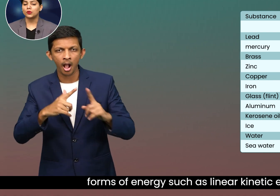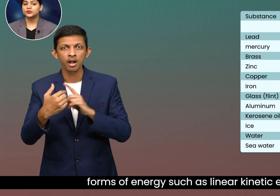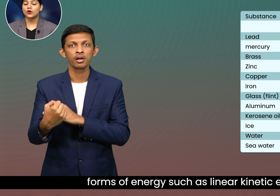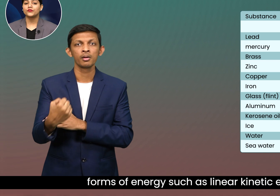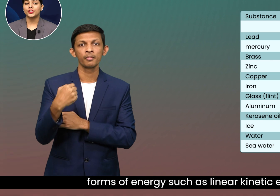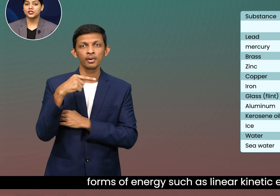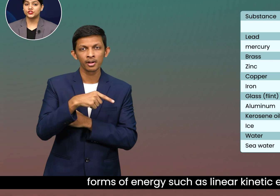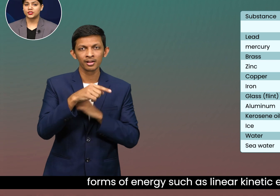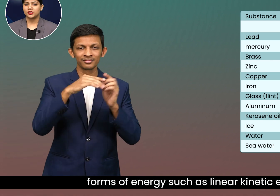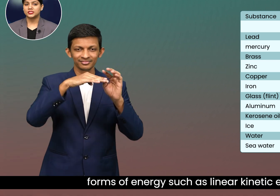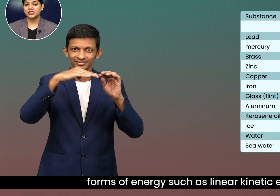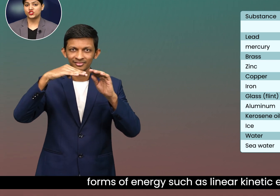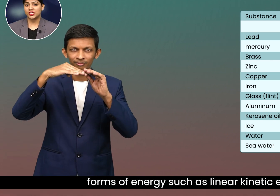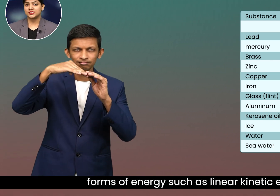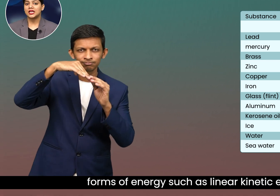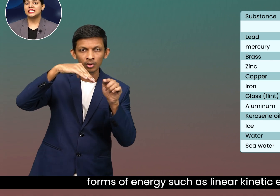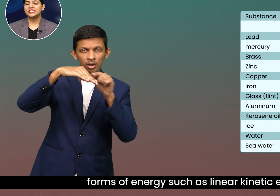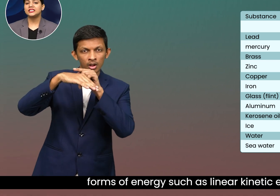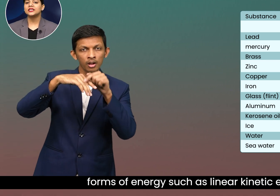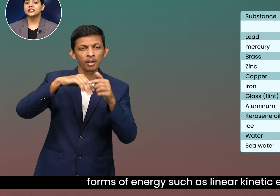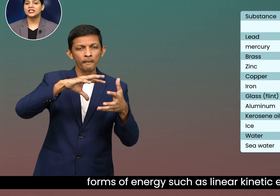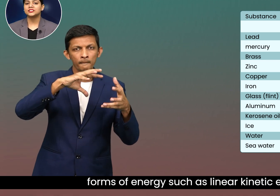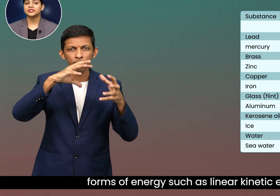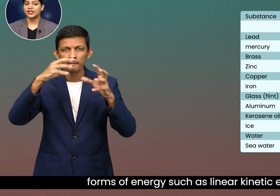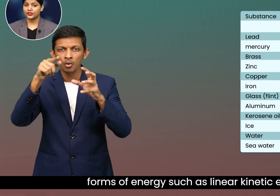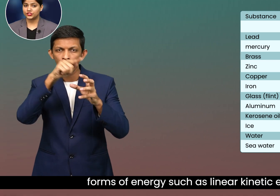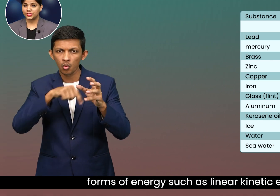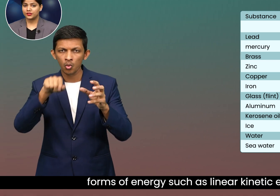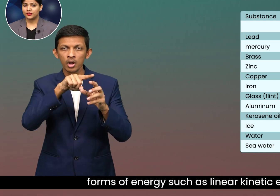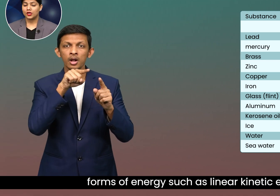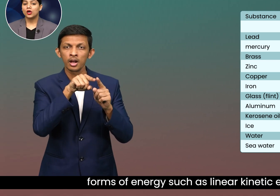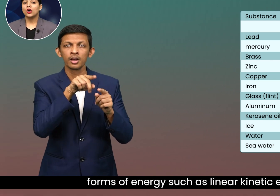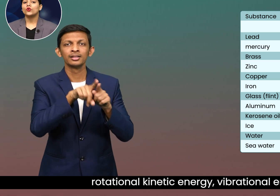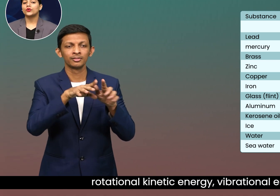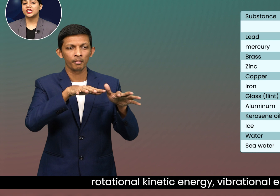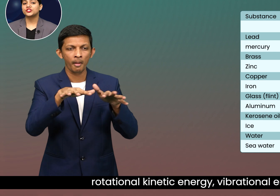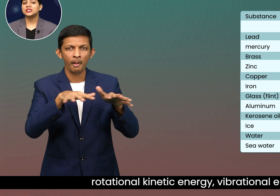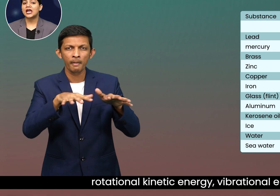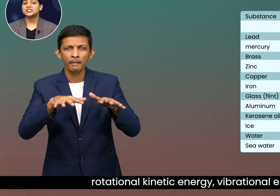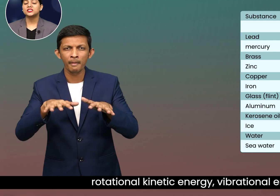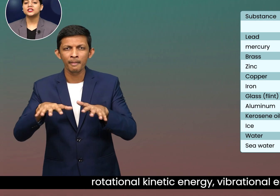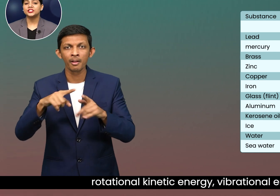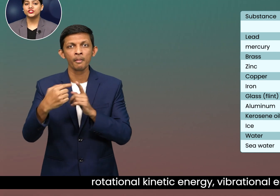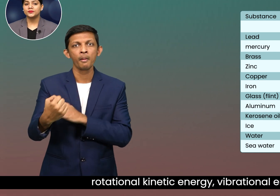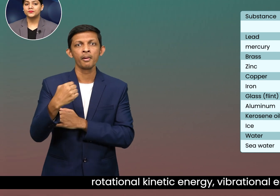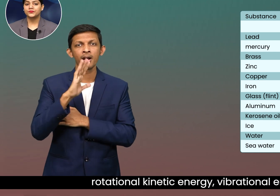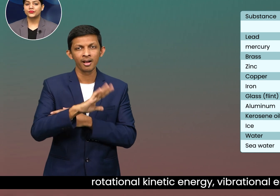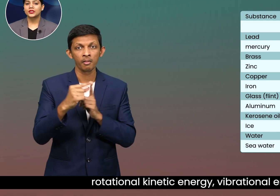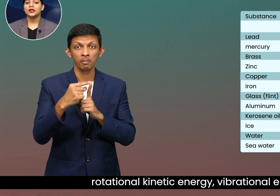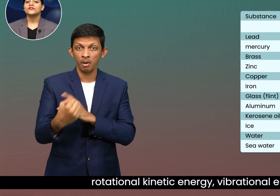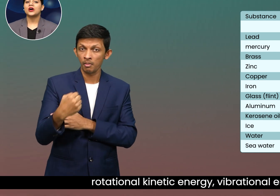different forms of energy such as linear kinetic energy, rotational kinetic